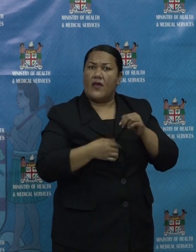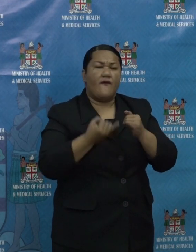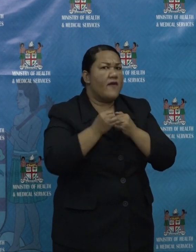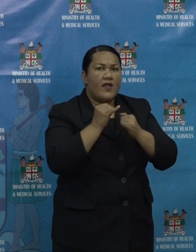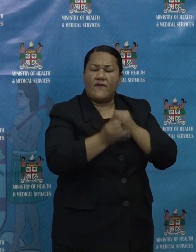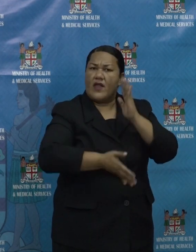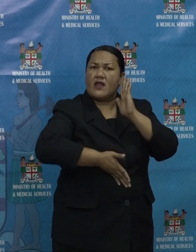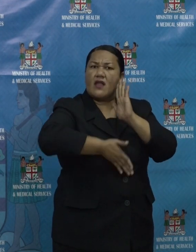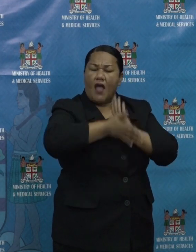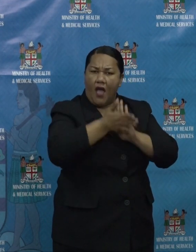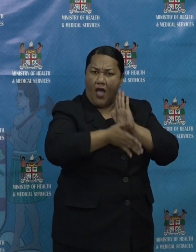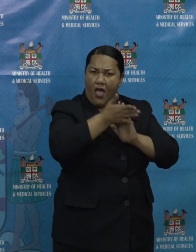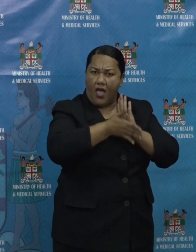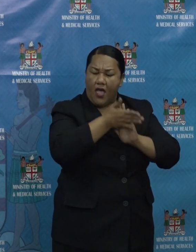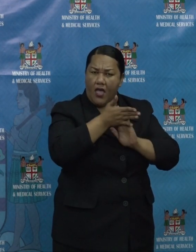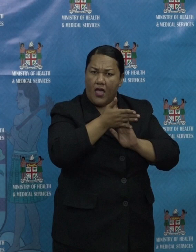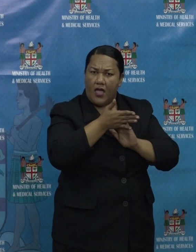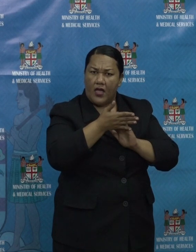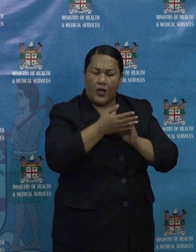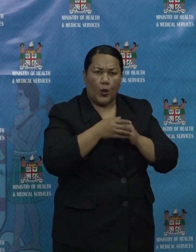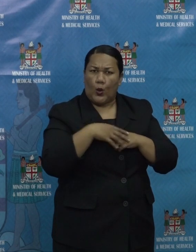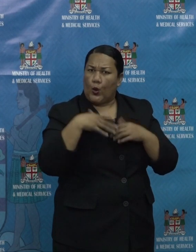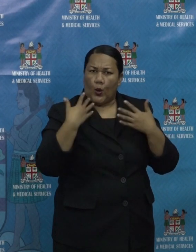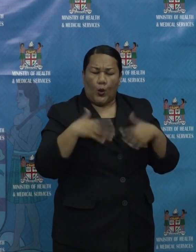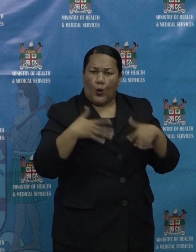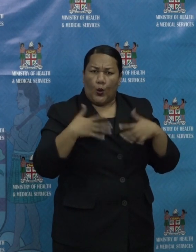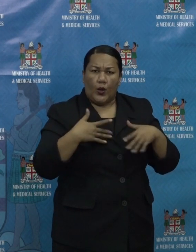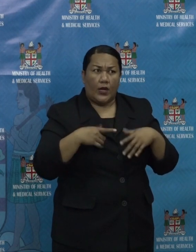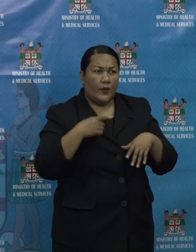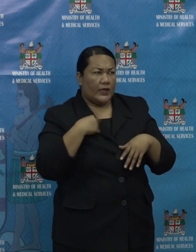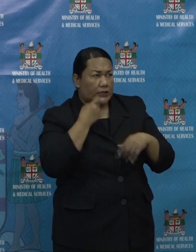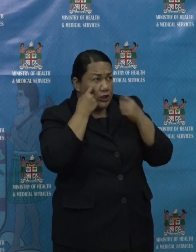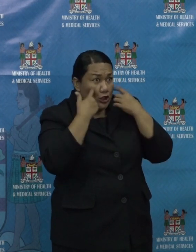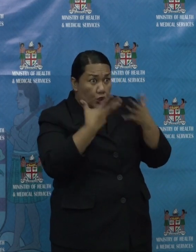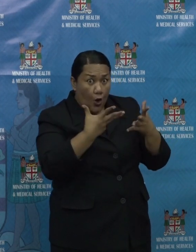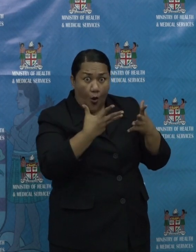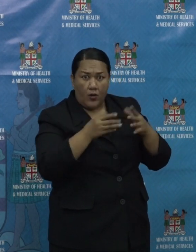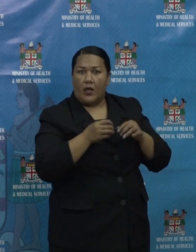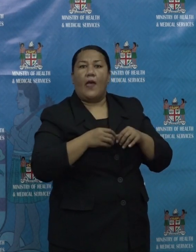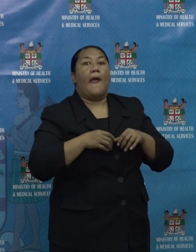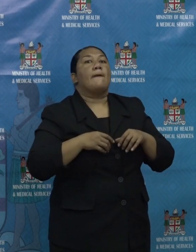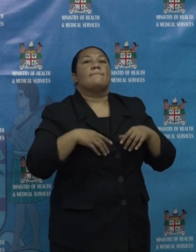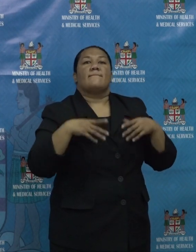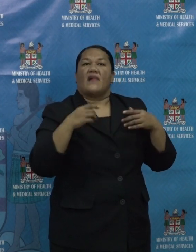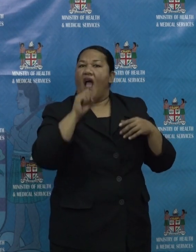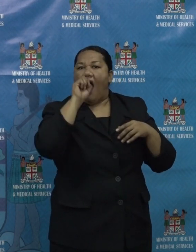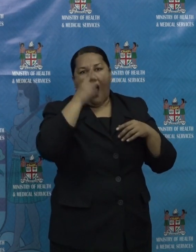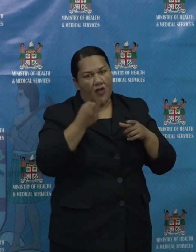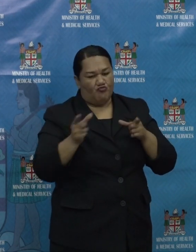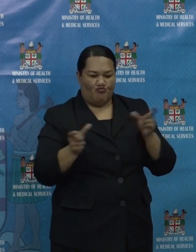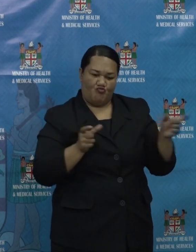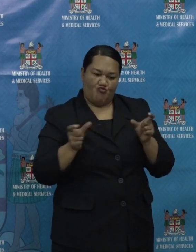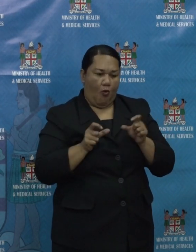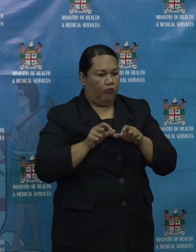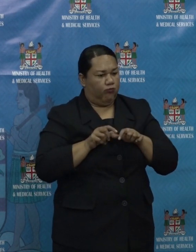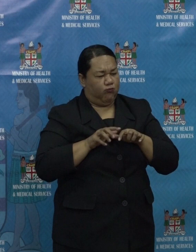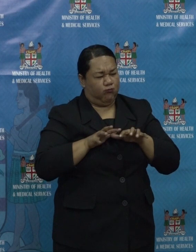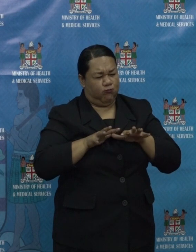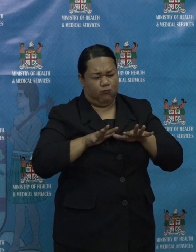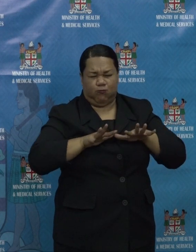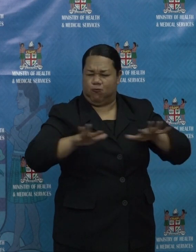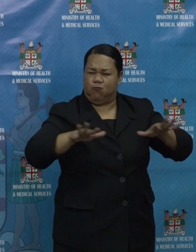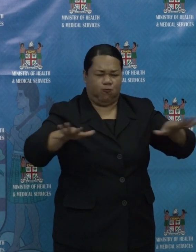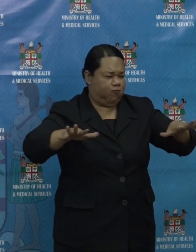test positivity. What that indicates is that there's widespread, uncontrolled community transmission in the Suva-Nosori